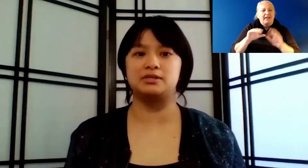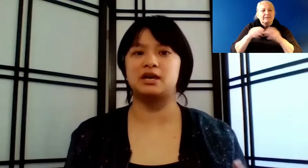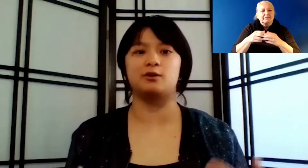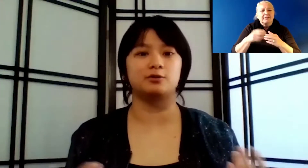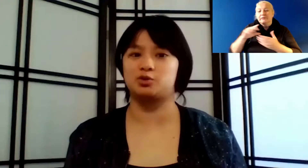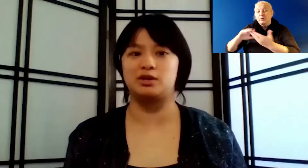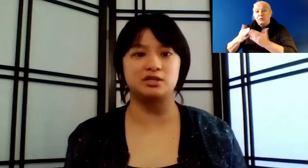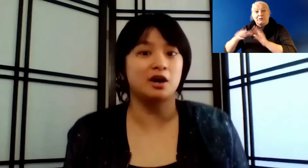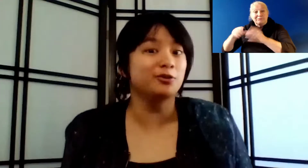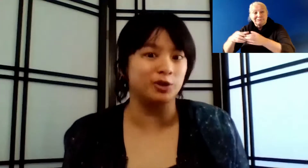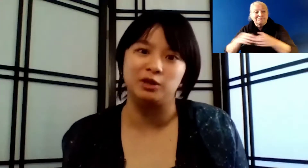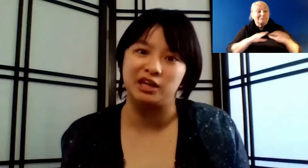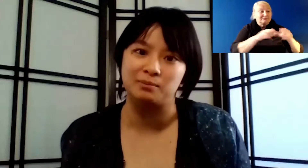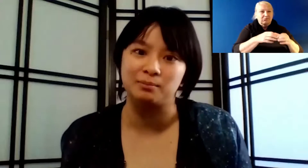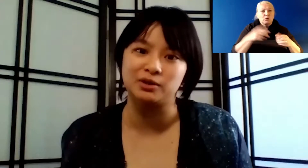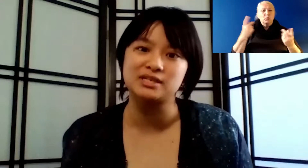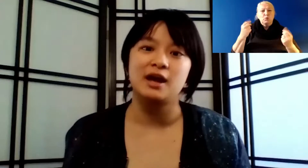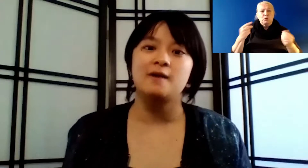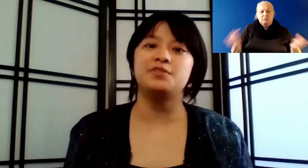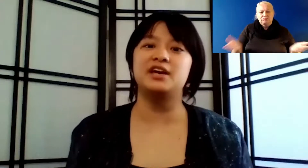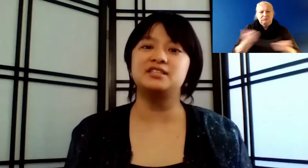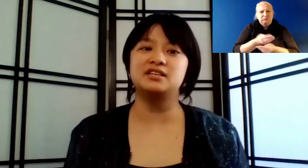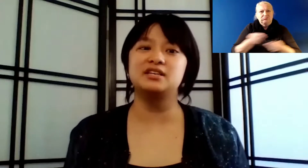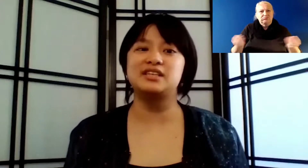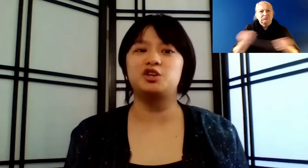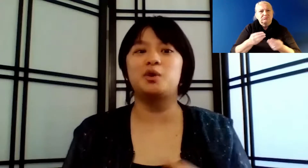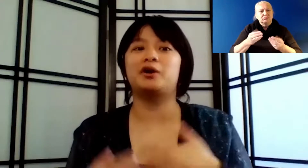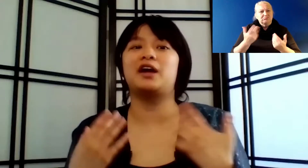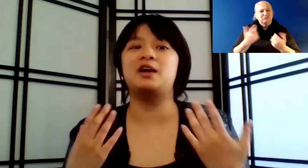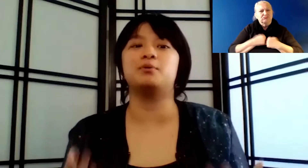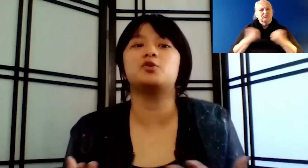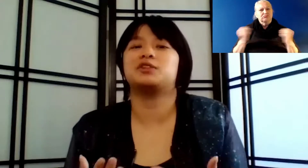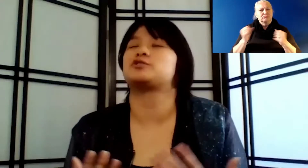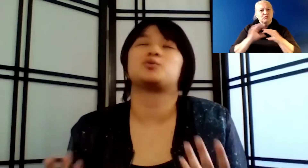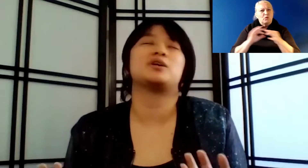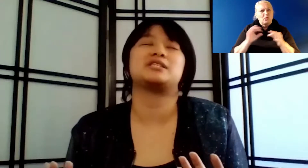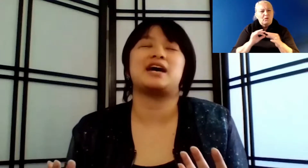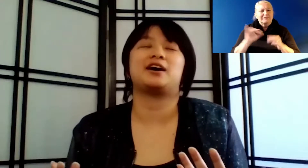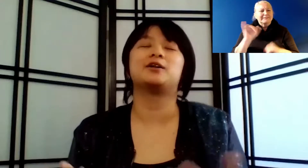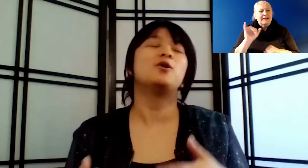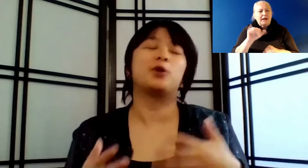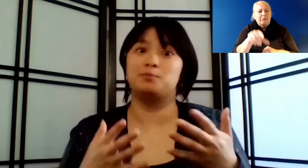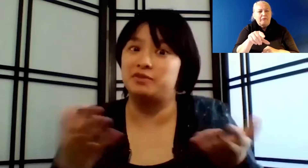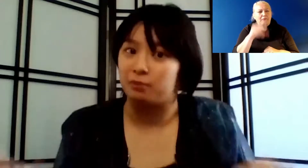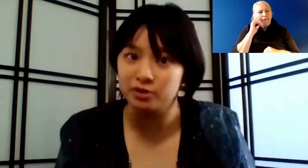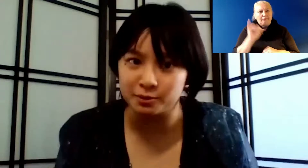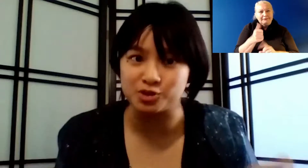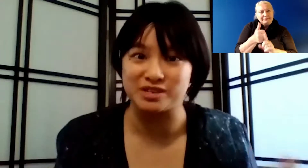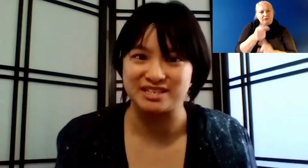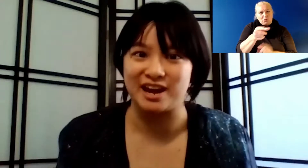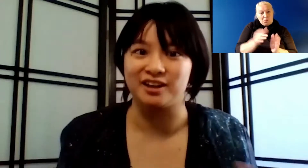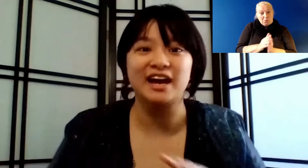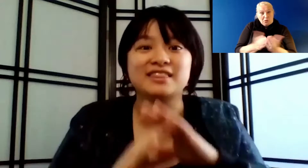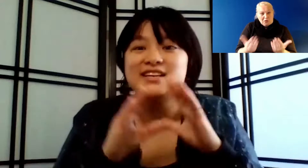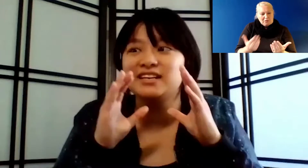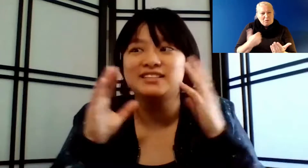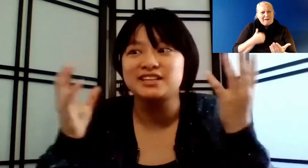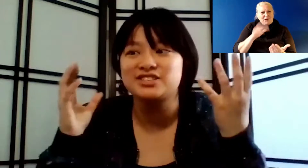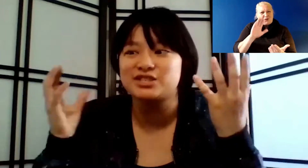tell their stories to other community members. The idea is that you are a book with a story to tell, or even multiple stories to tell, and that's just such